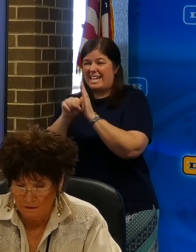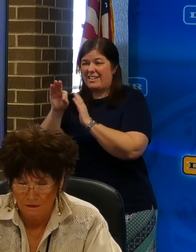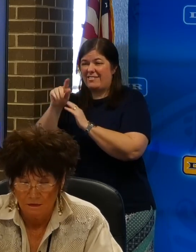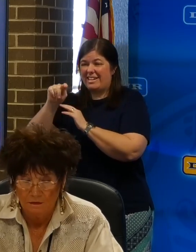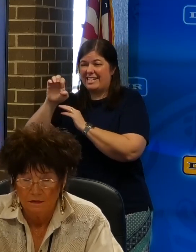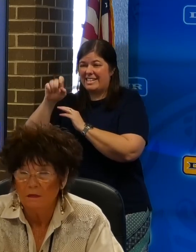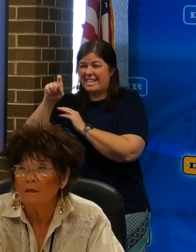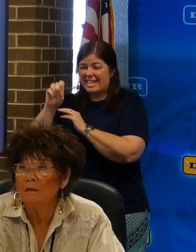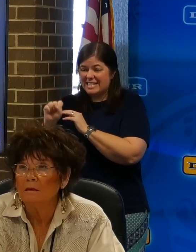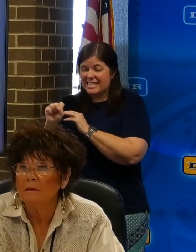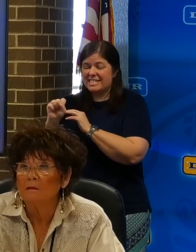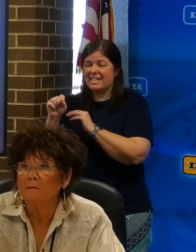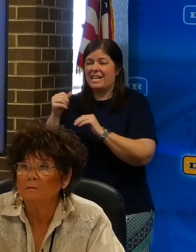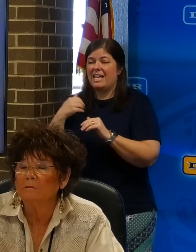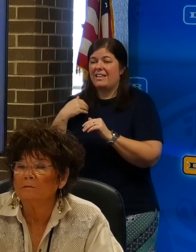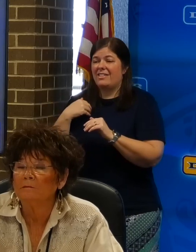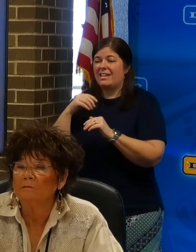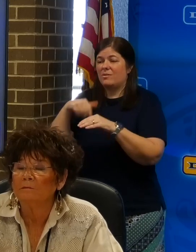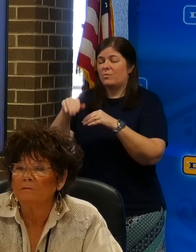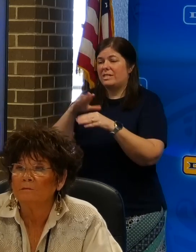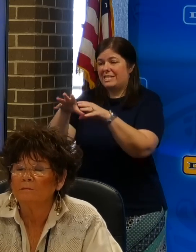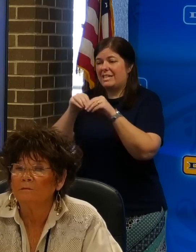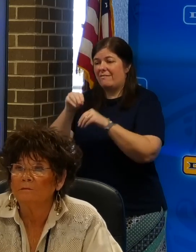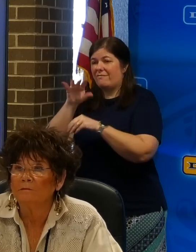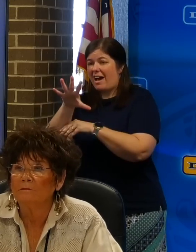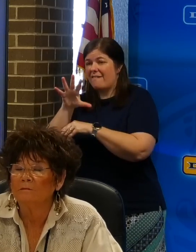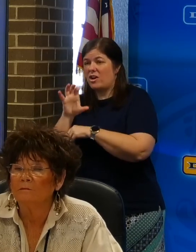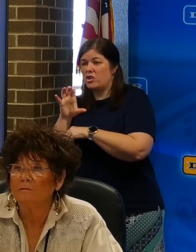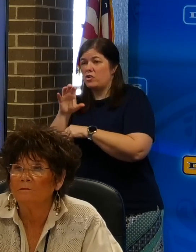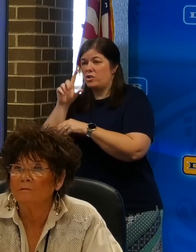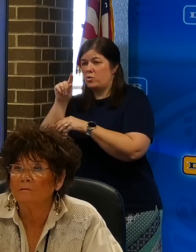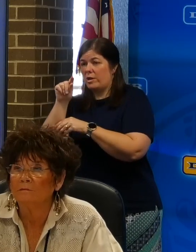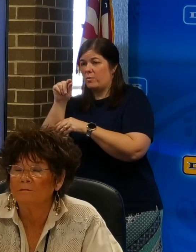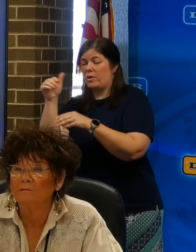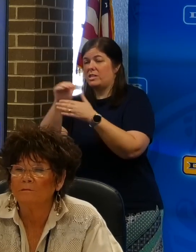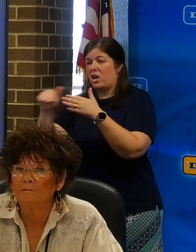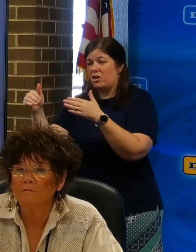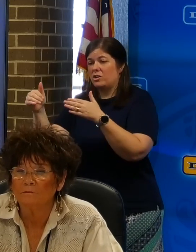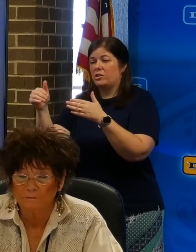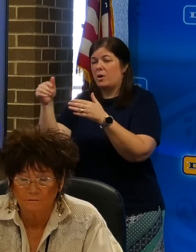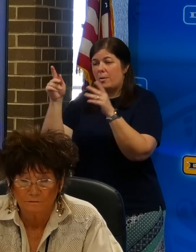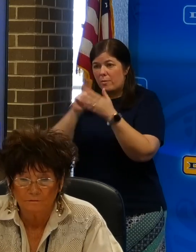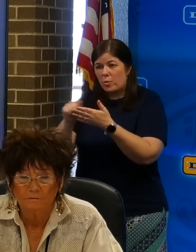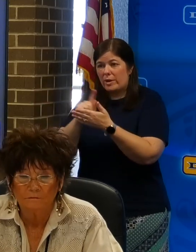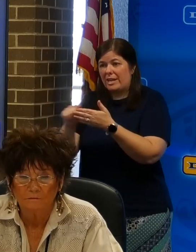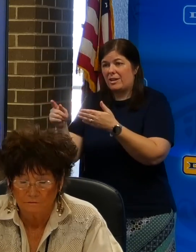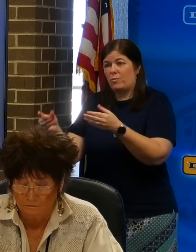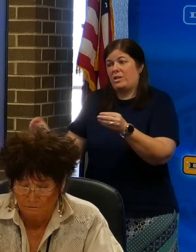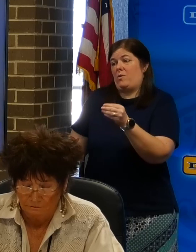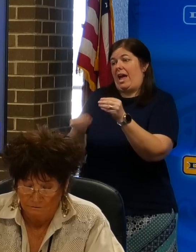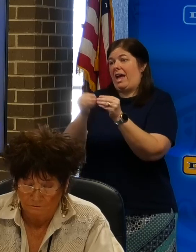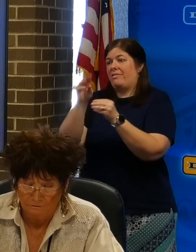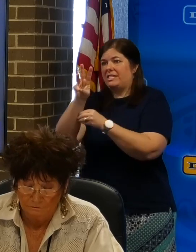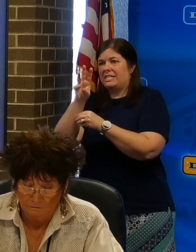is $521 per week. So when you add the $600 weekly stimulus, you